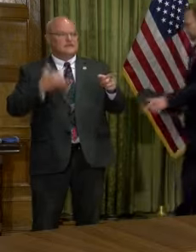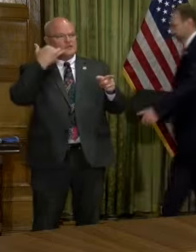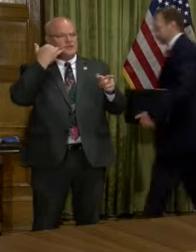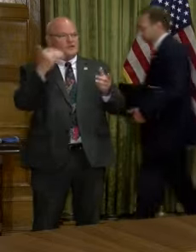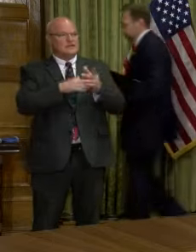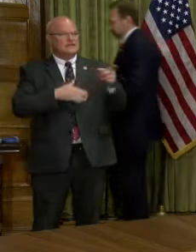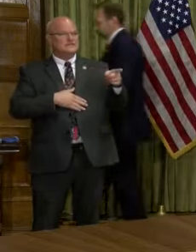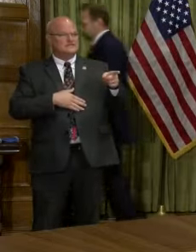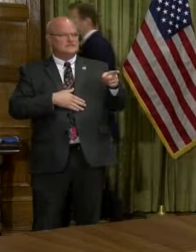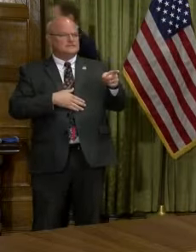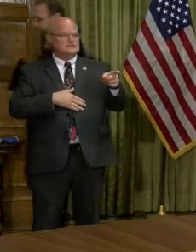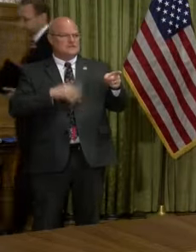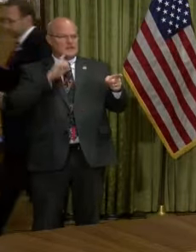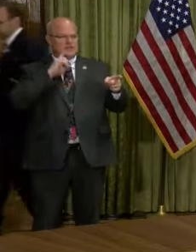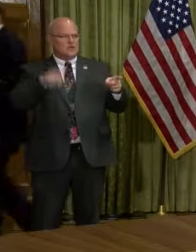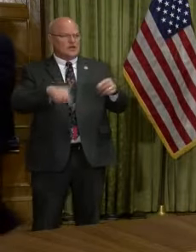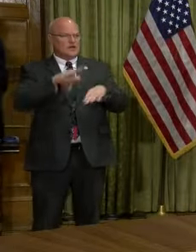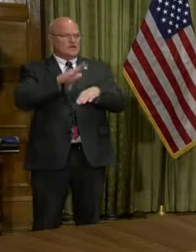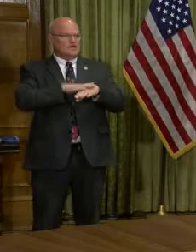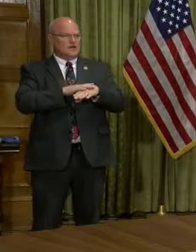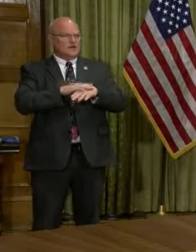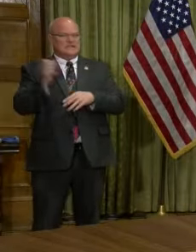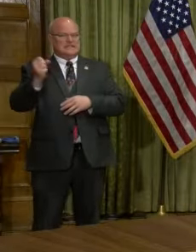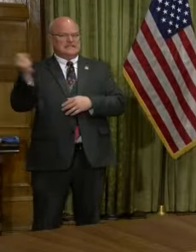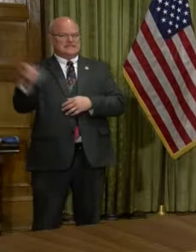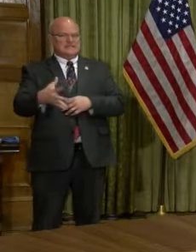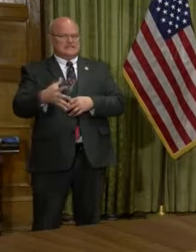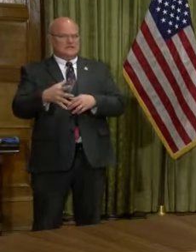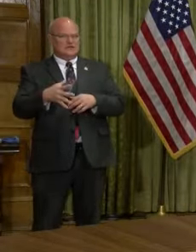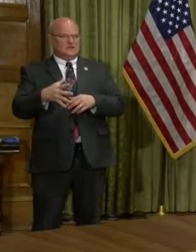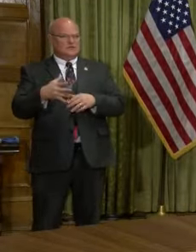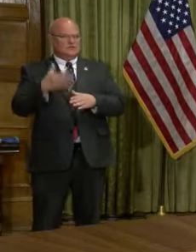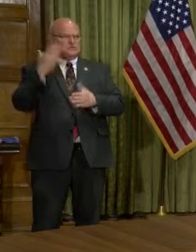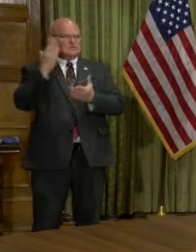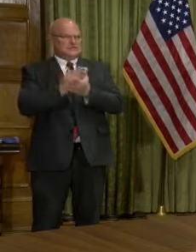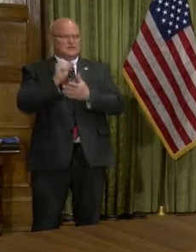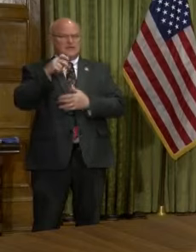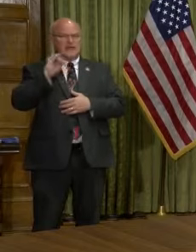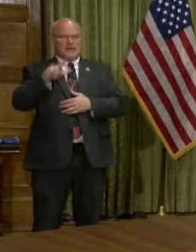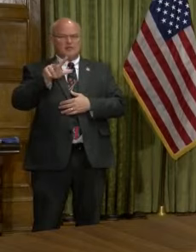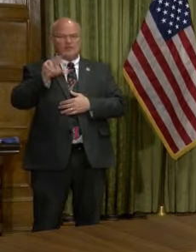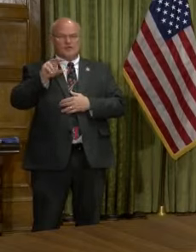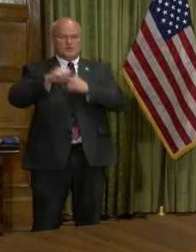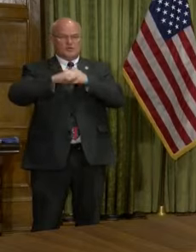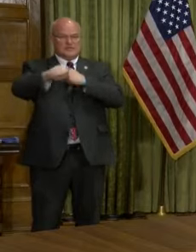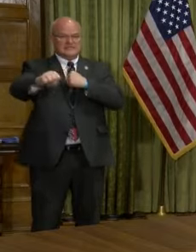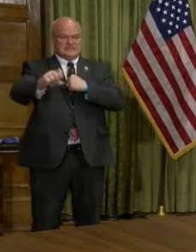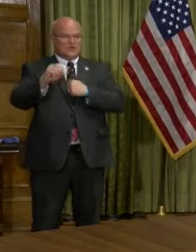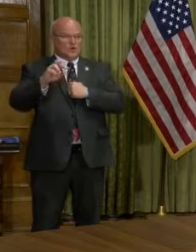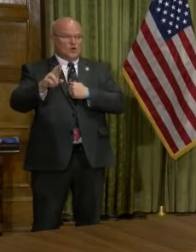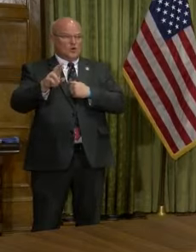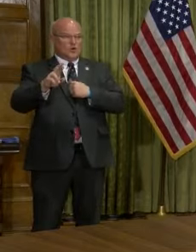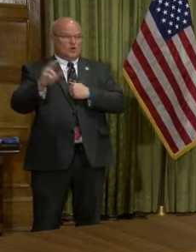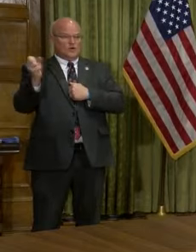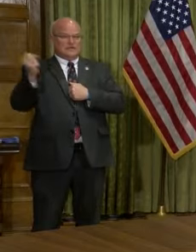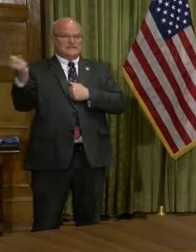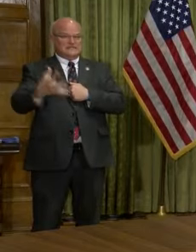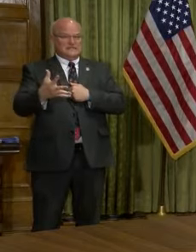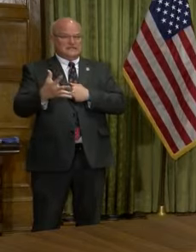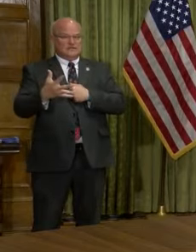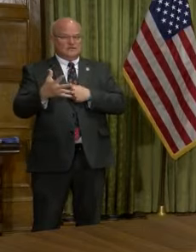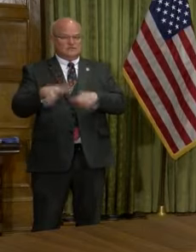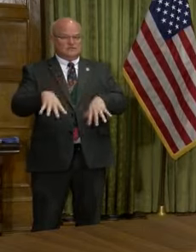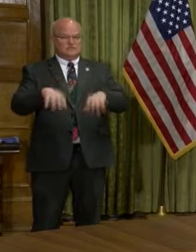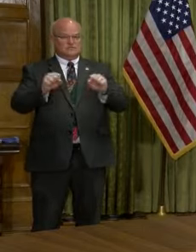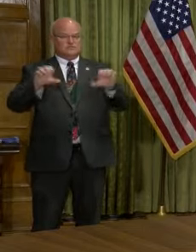again. The directive on casinos expires April 30th. Will that be extended, or will casinos be opening